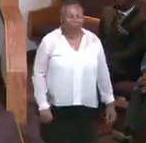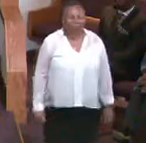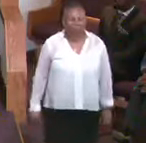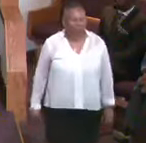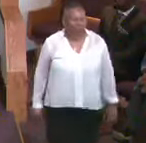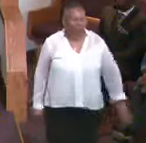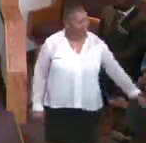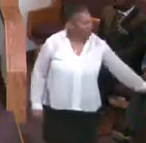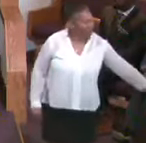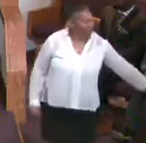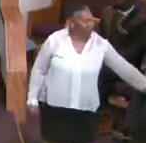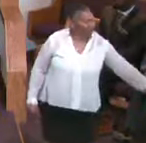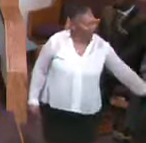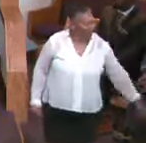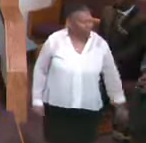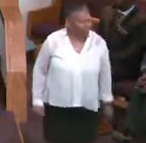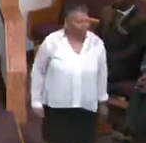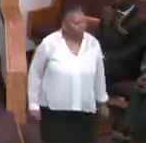Come on, tenors.